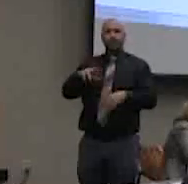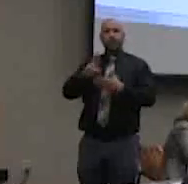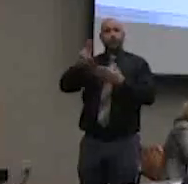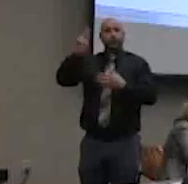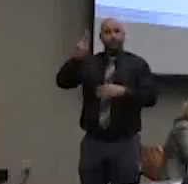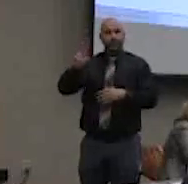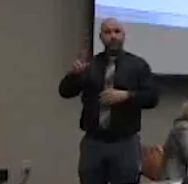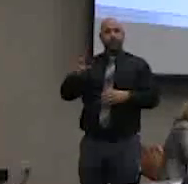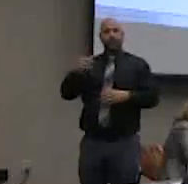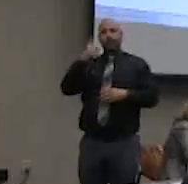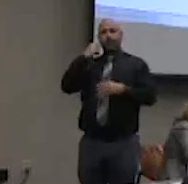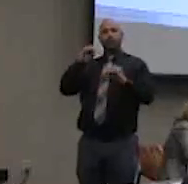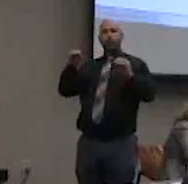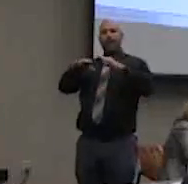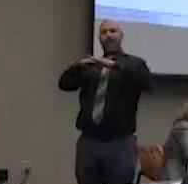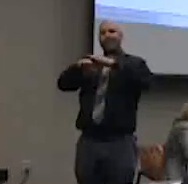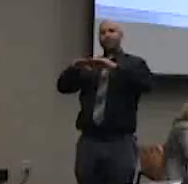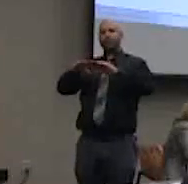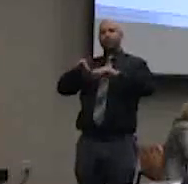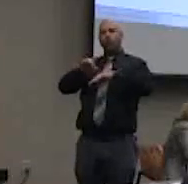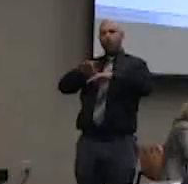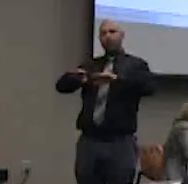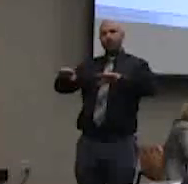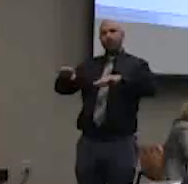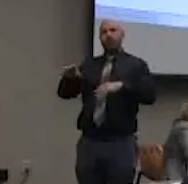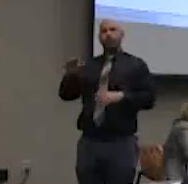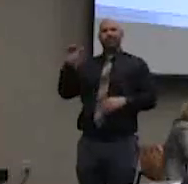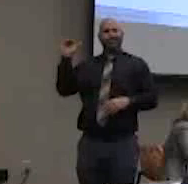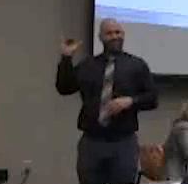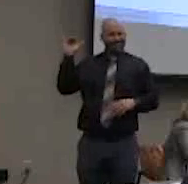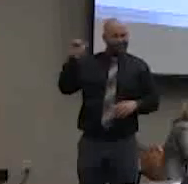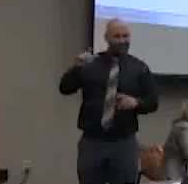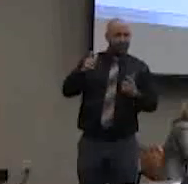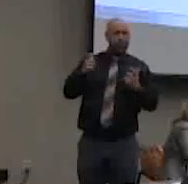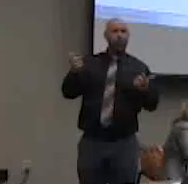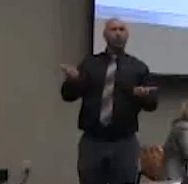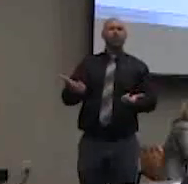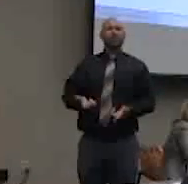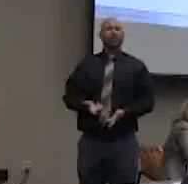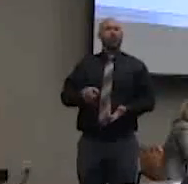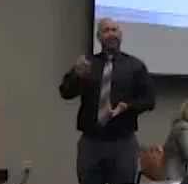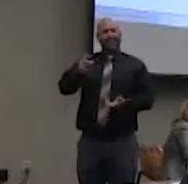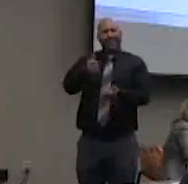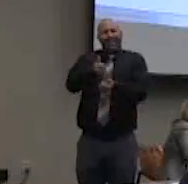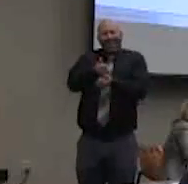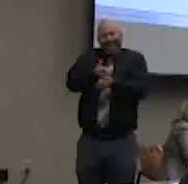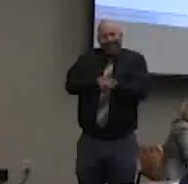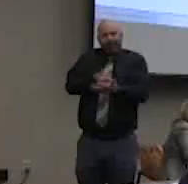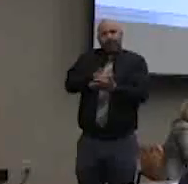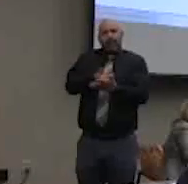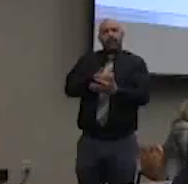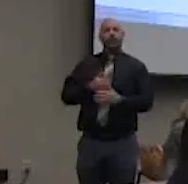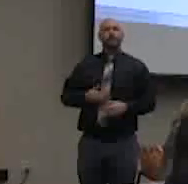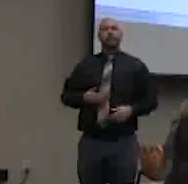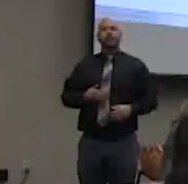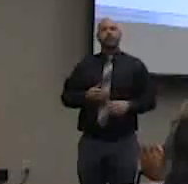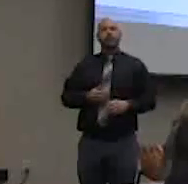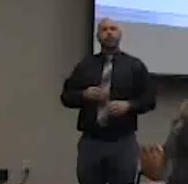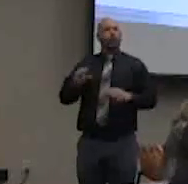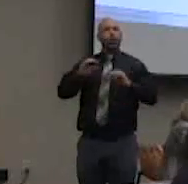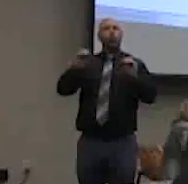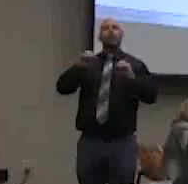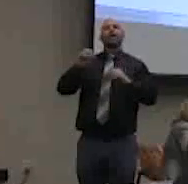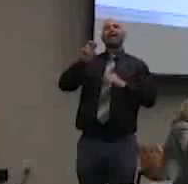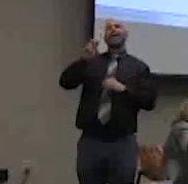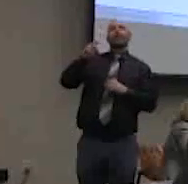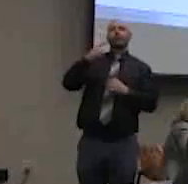access to early childhood. That's huge in a state like this where we need every single dollar. No one in this room will tell us we have enough money. No one. You wouldn't